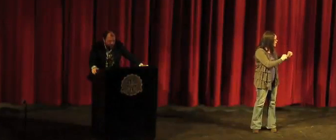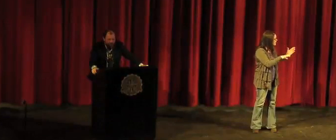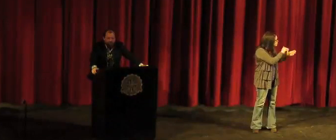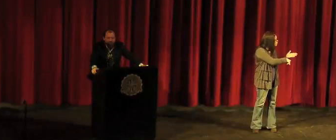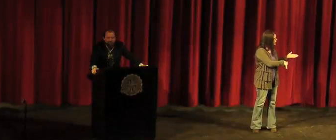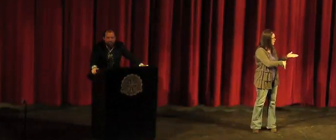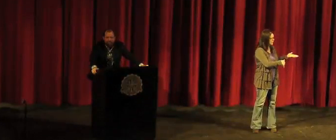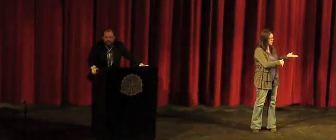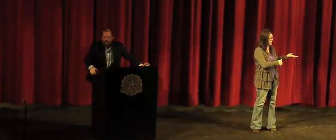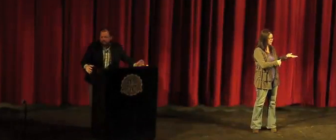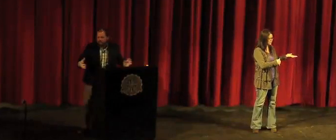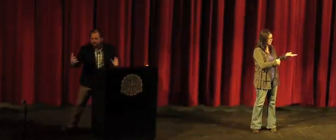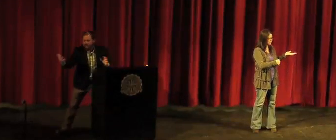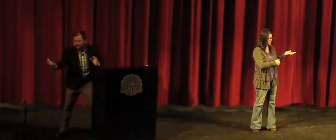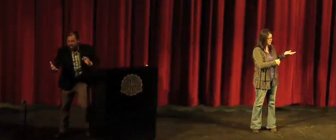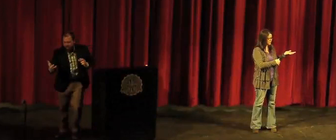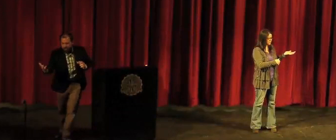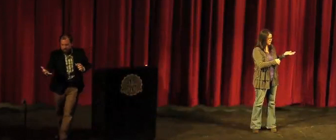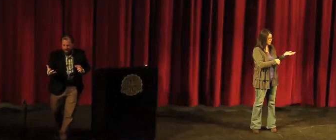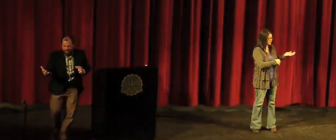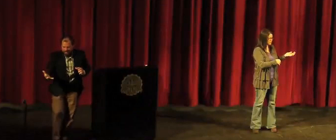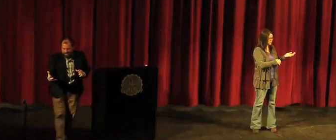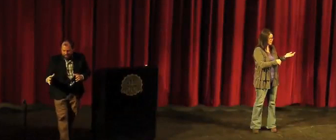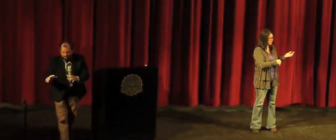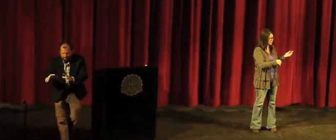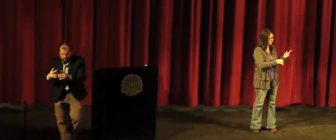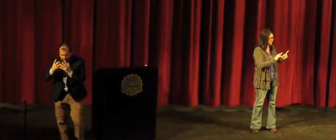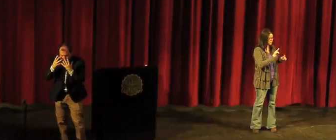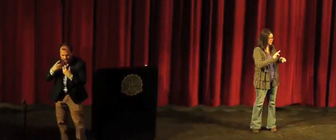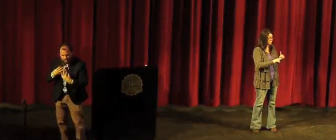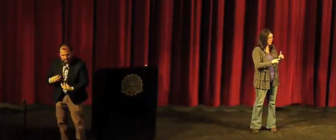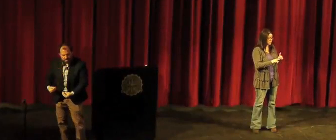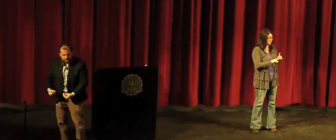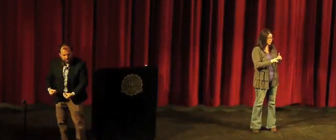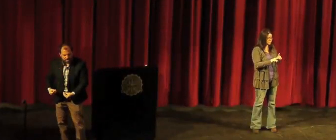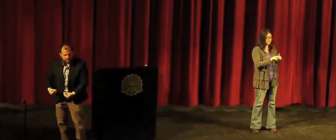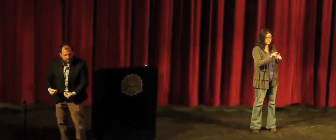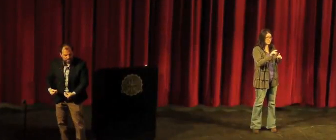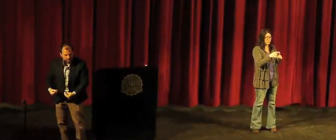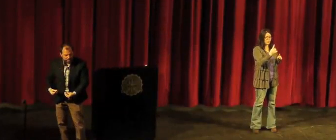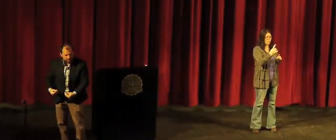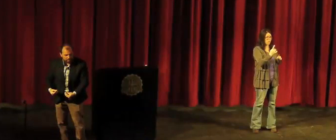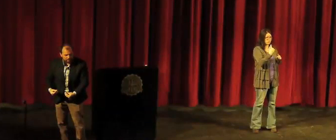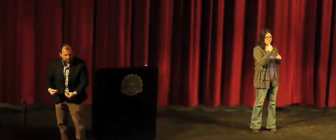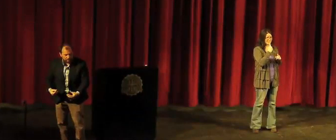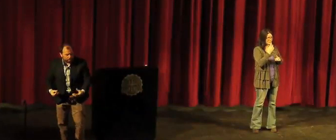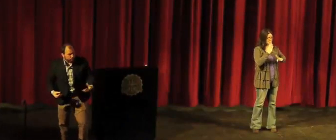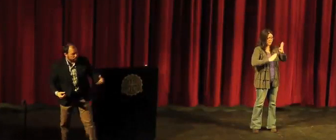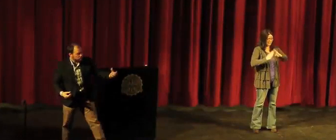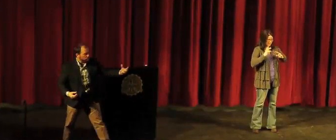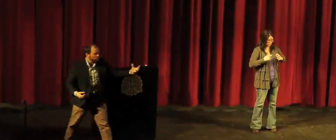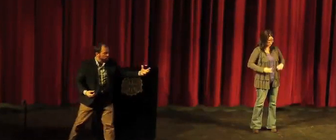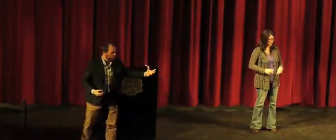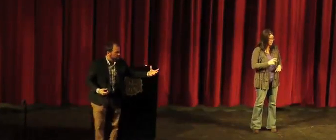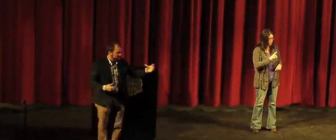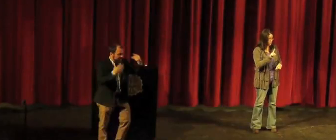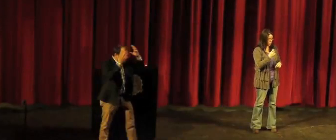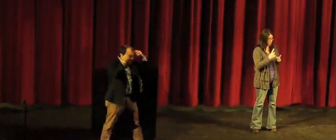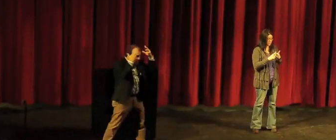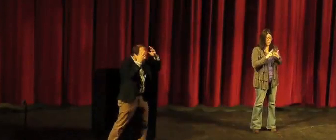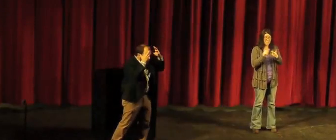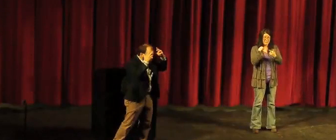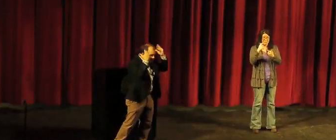it." But neither the mechanism that treats it as merely bodily, nor